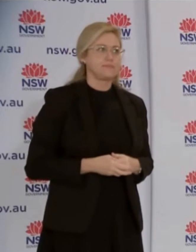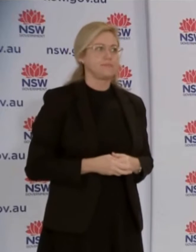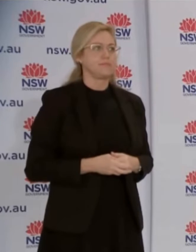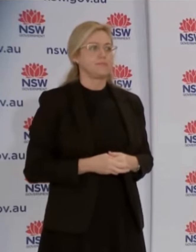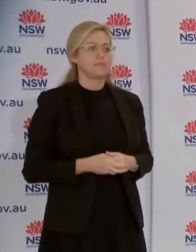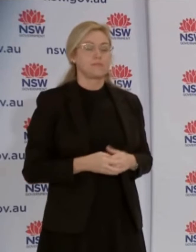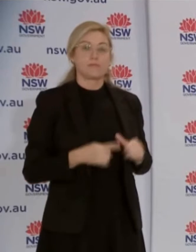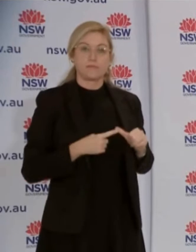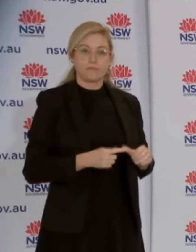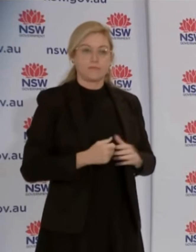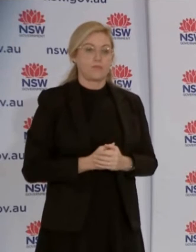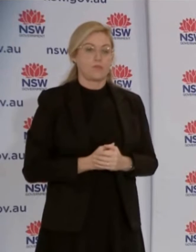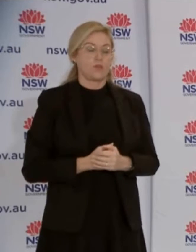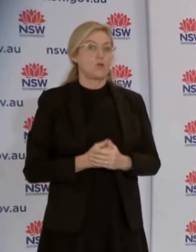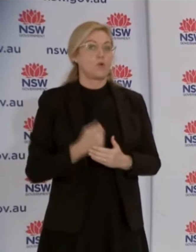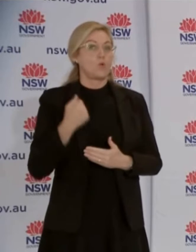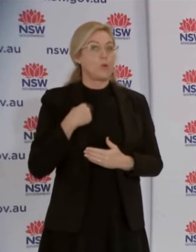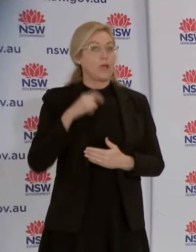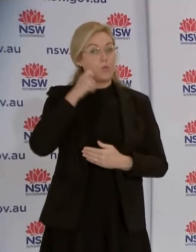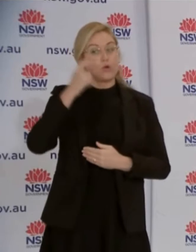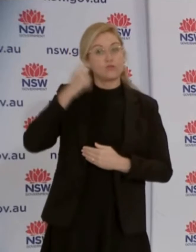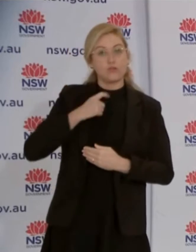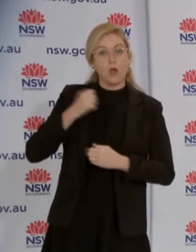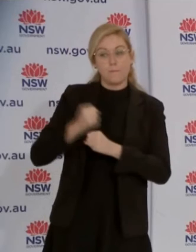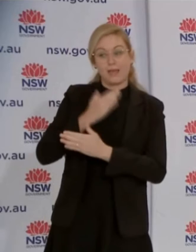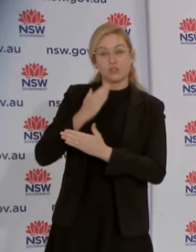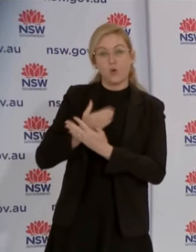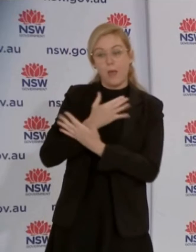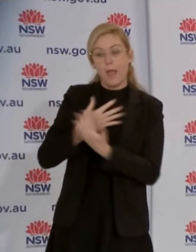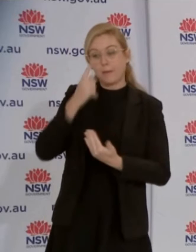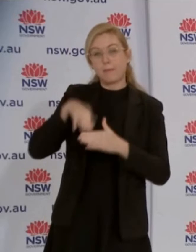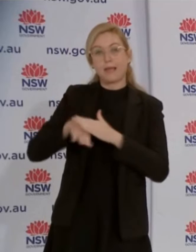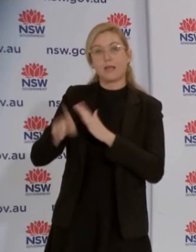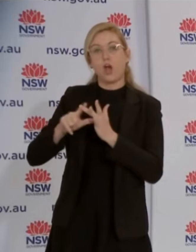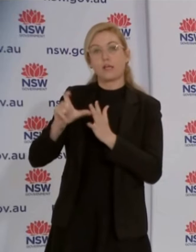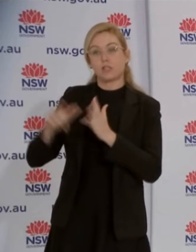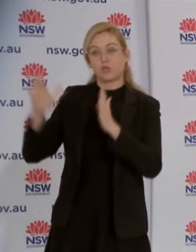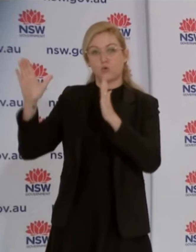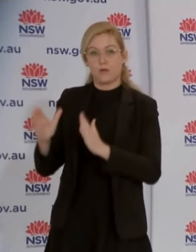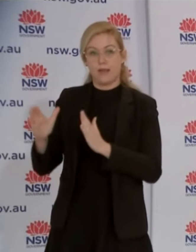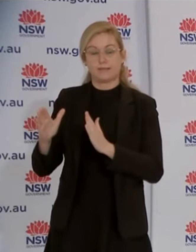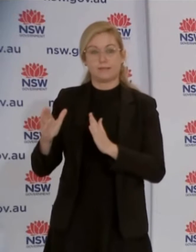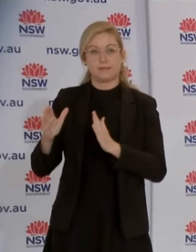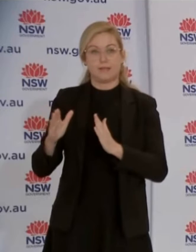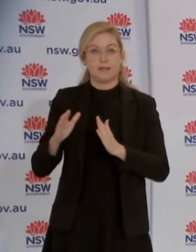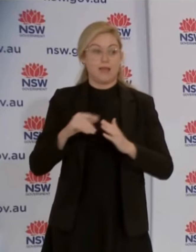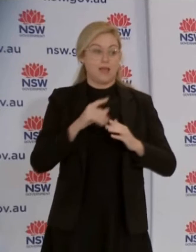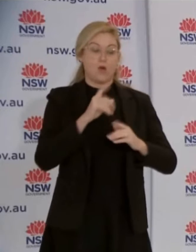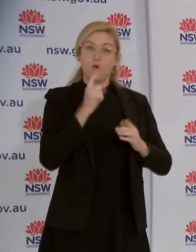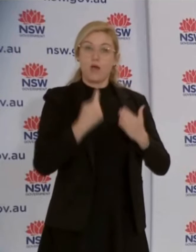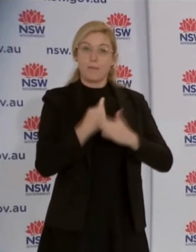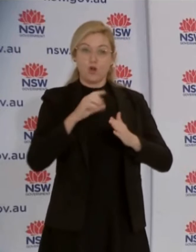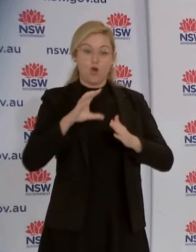that? So we can prevent cases in the future. We can't prevent the cases in the past, but we can prevent the cases into the